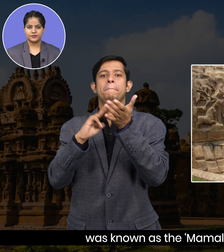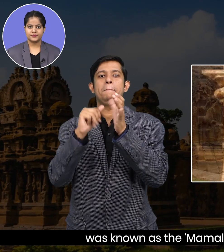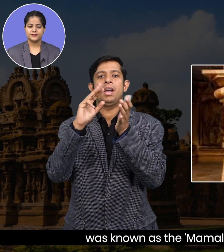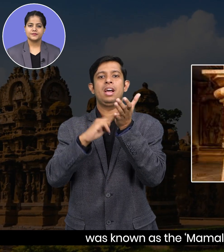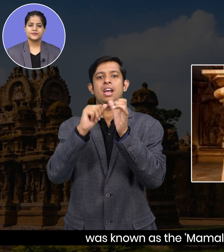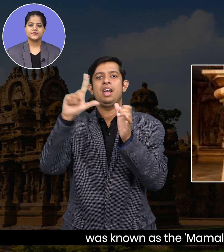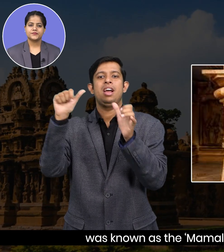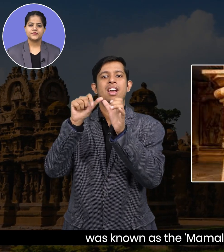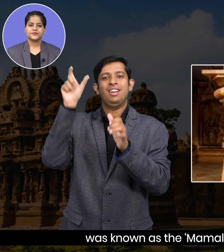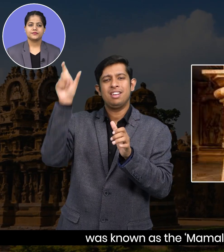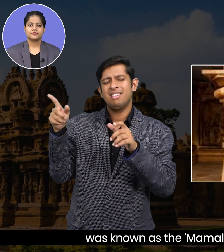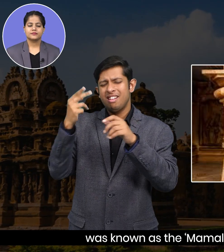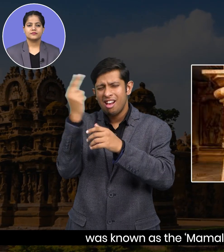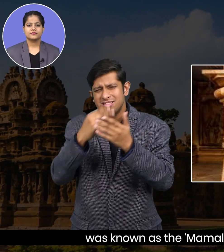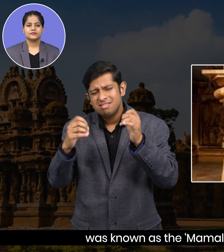architecture.